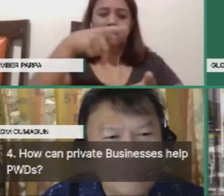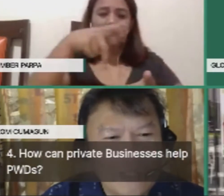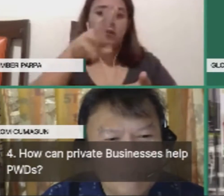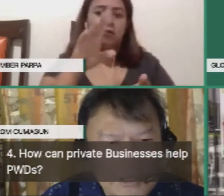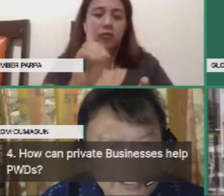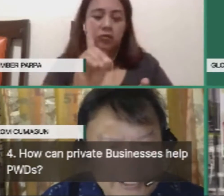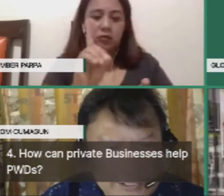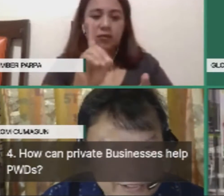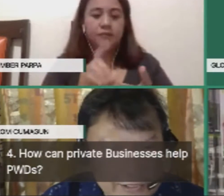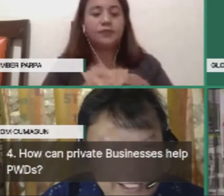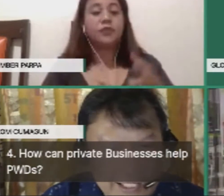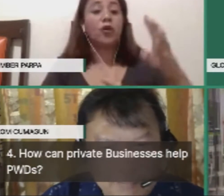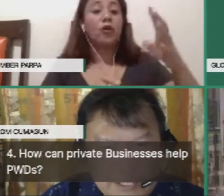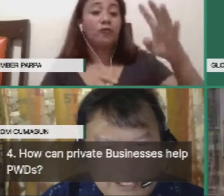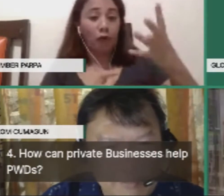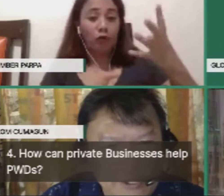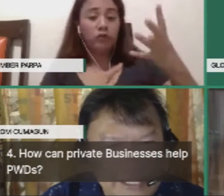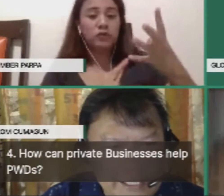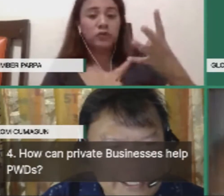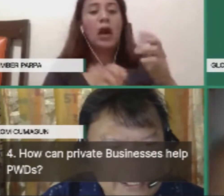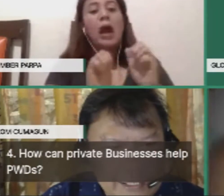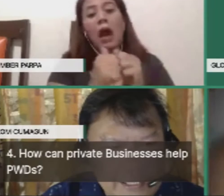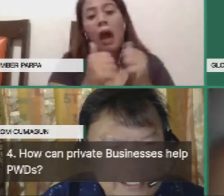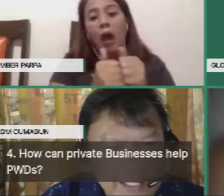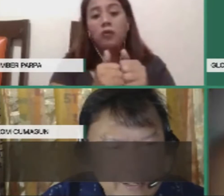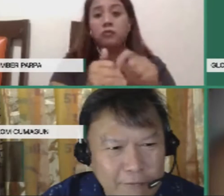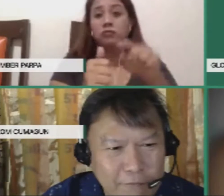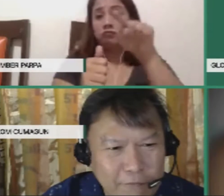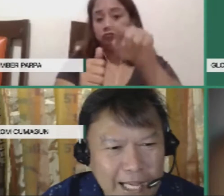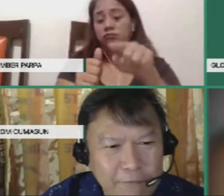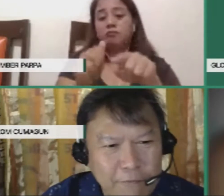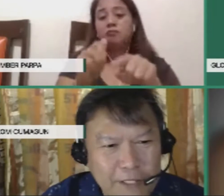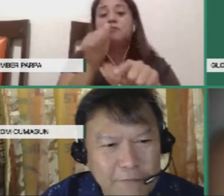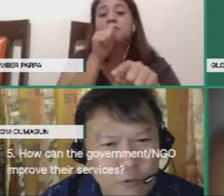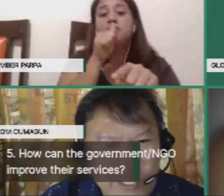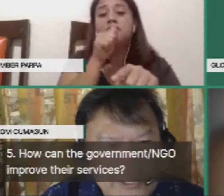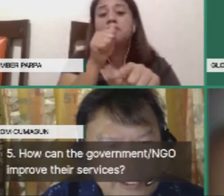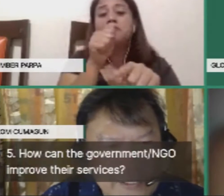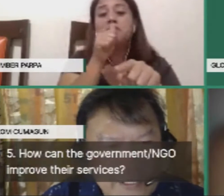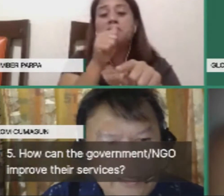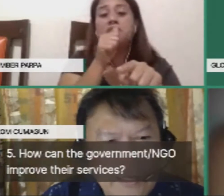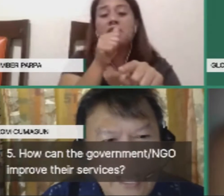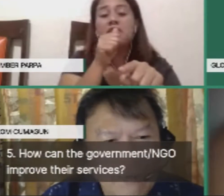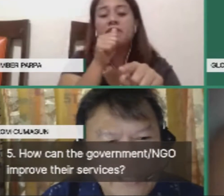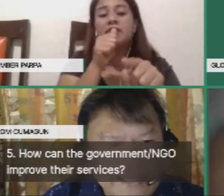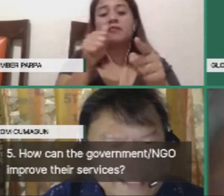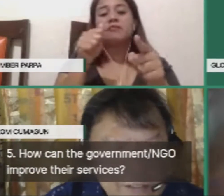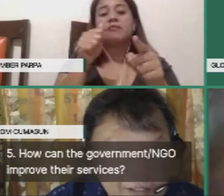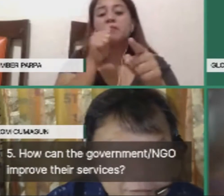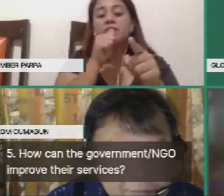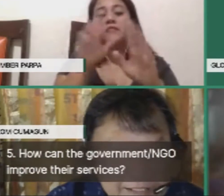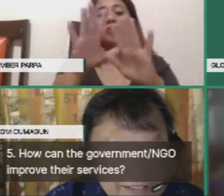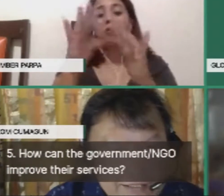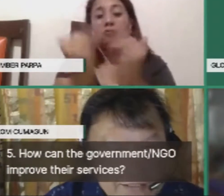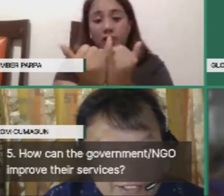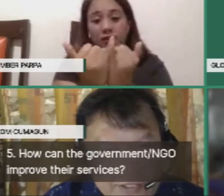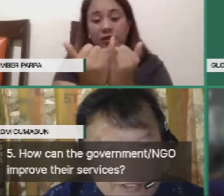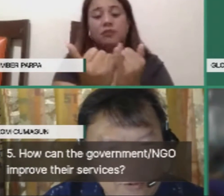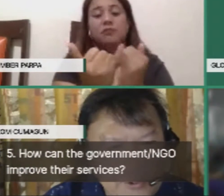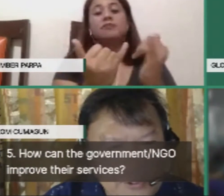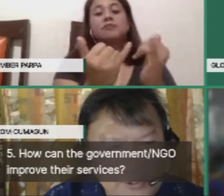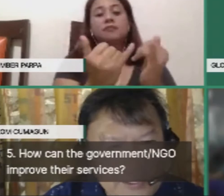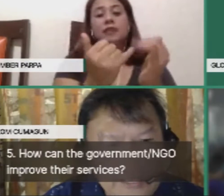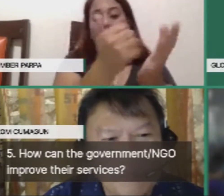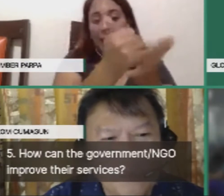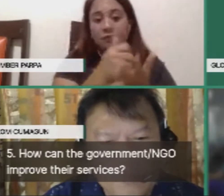private businesses help Right. Four PWDs? questions. Okay, fifth question, how can the government and